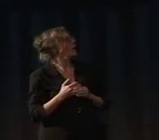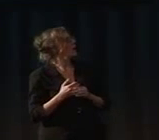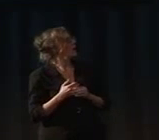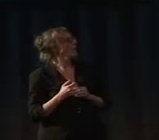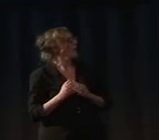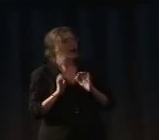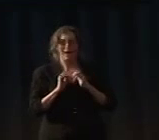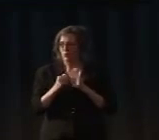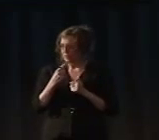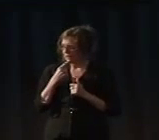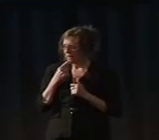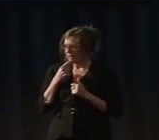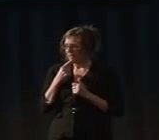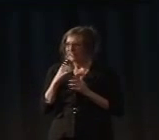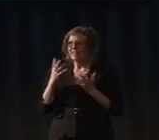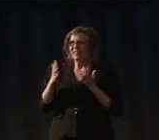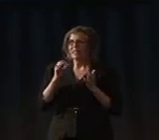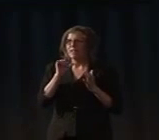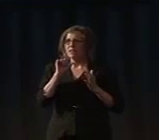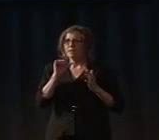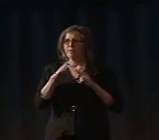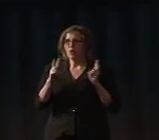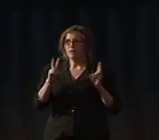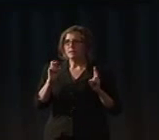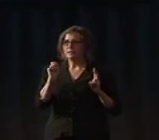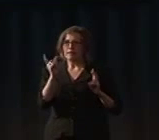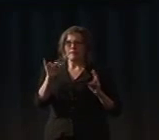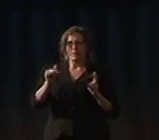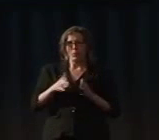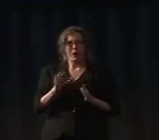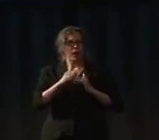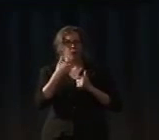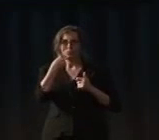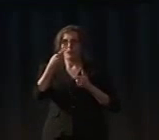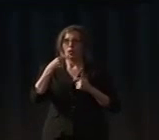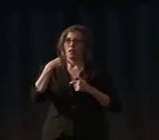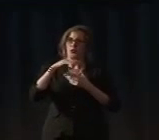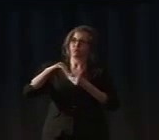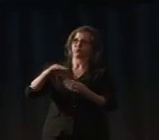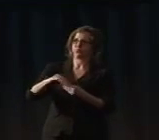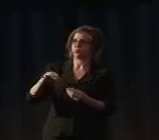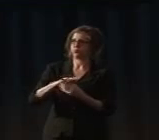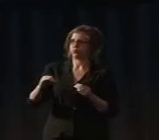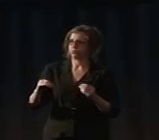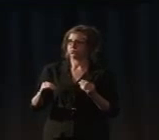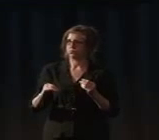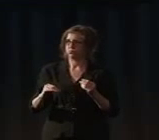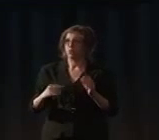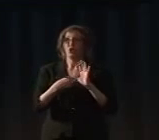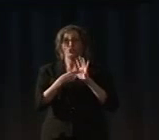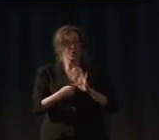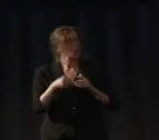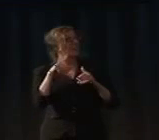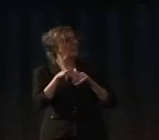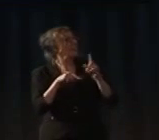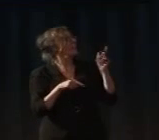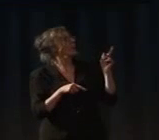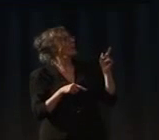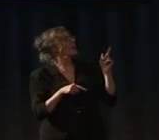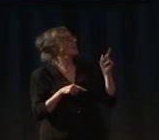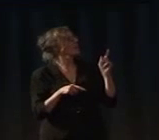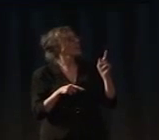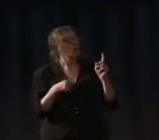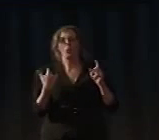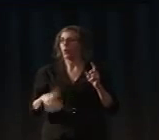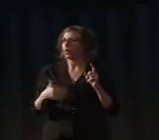how do you say that, sexy way of telling a story, showing in the bidet itself the difficulty of talking